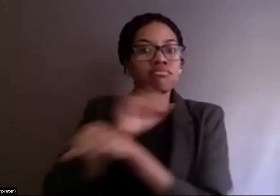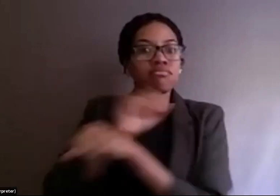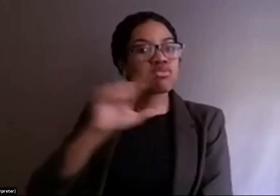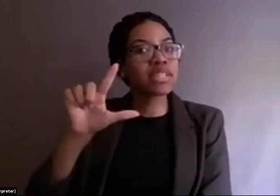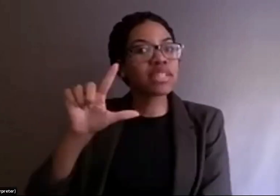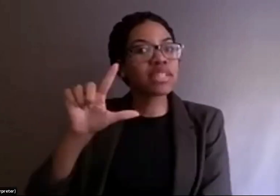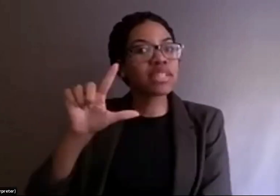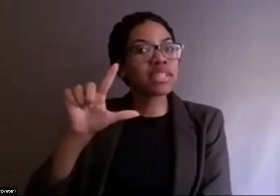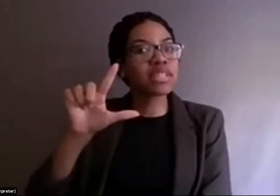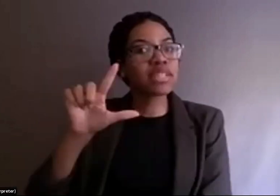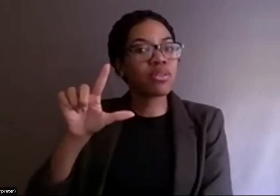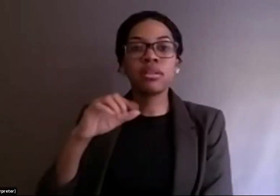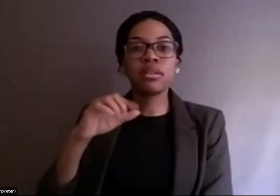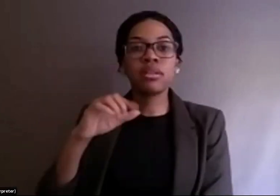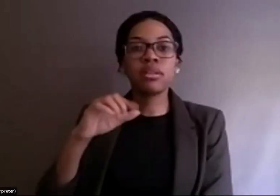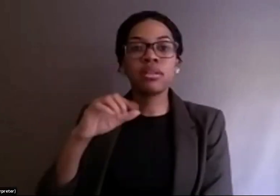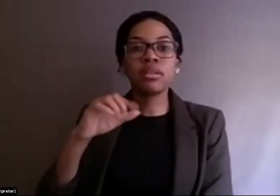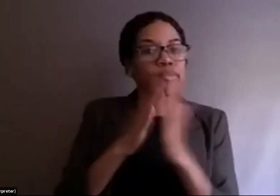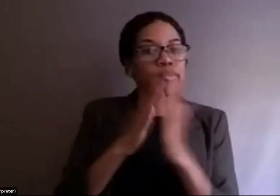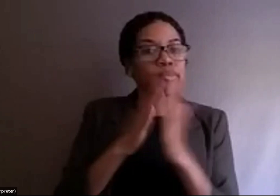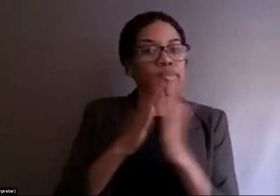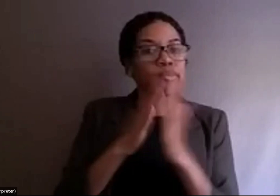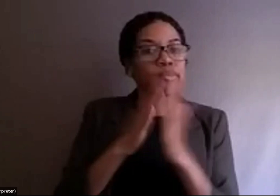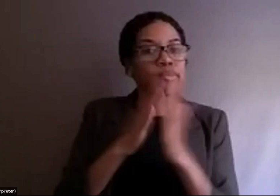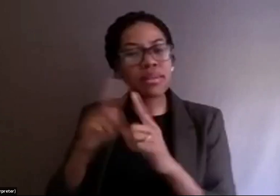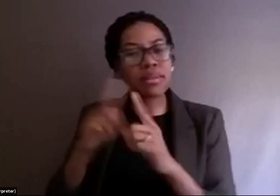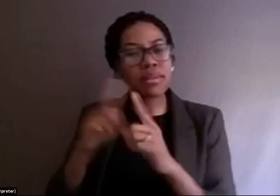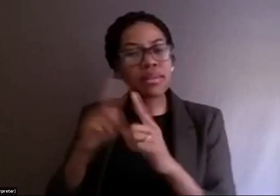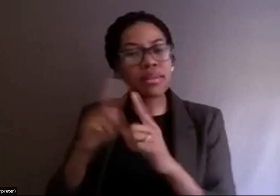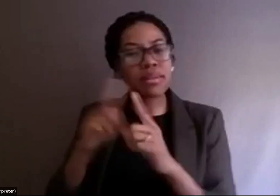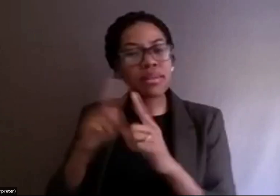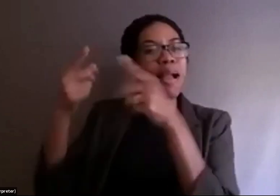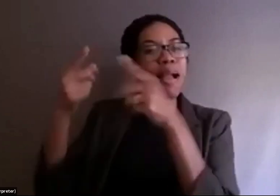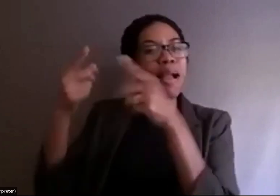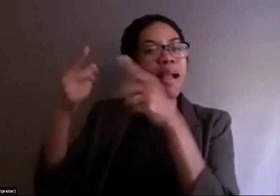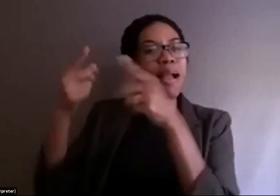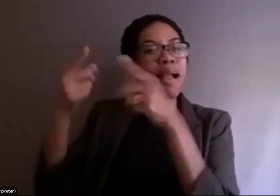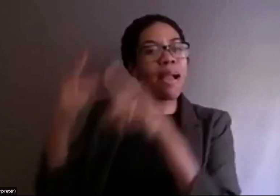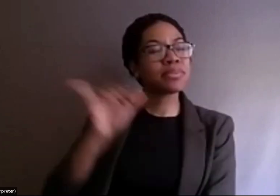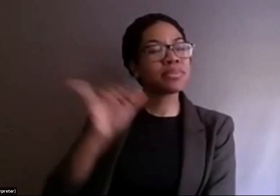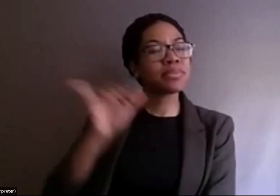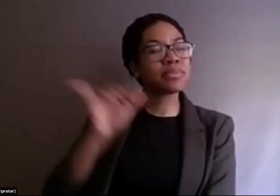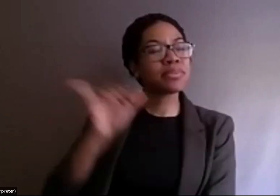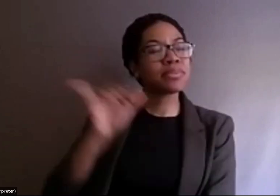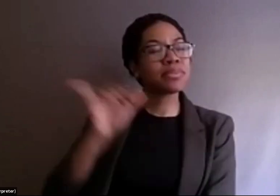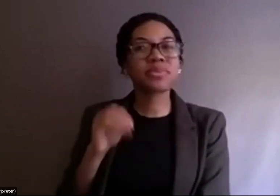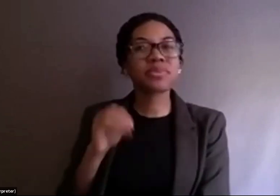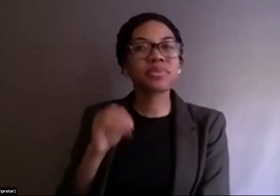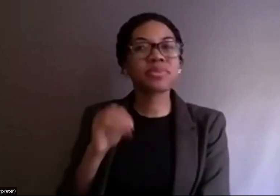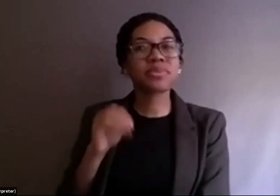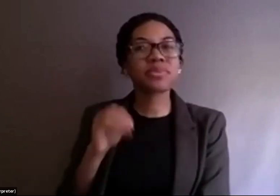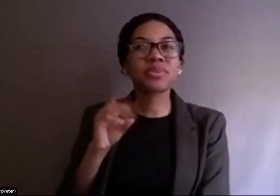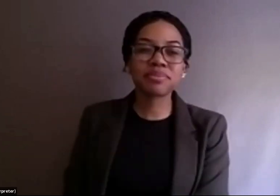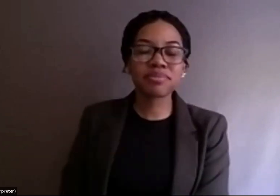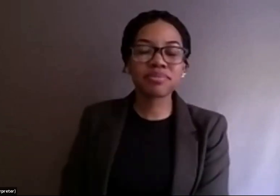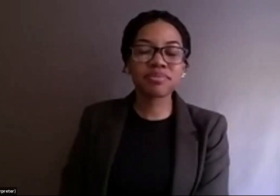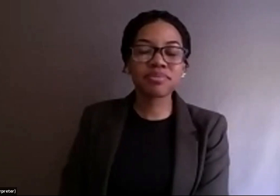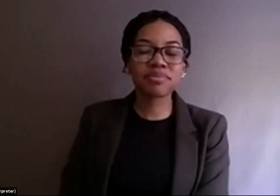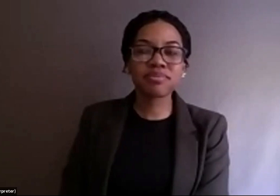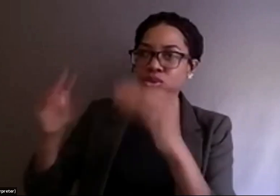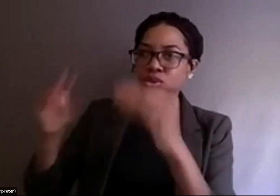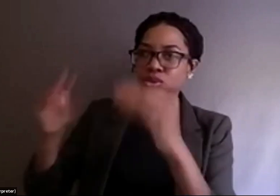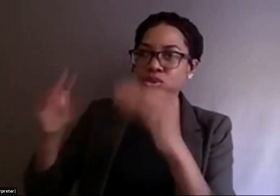issues, and these are real changes. And I think the more I can translate that for students, the more this history sticks.